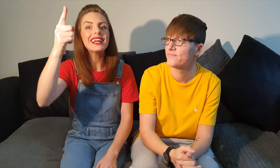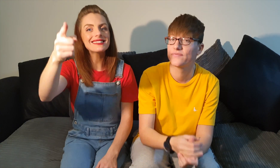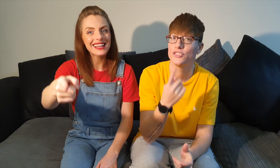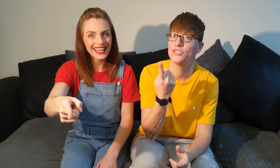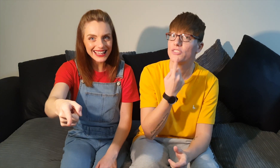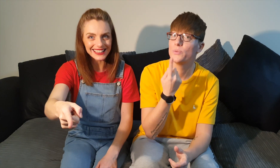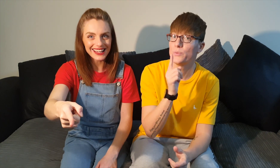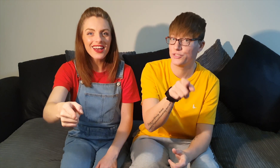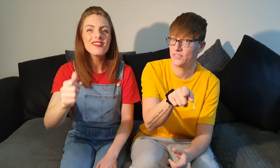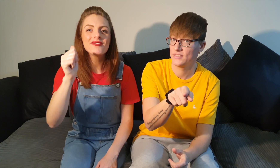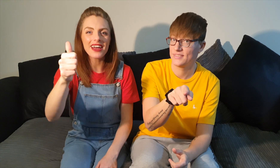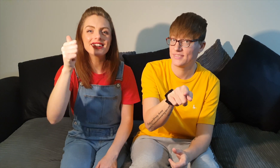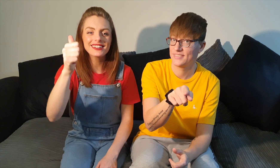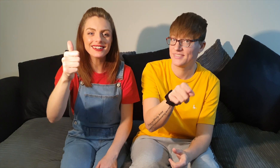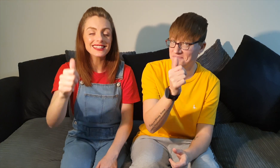is he? Very good.